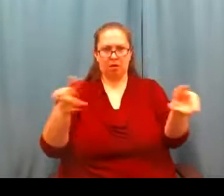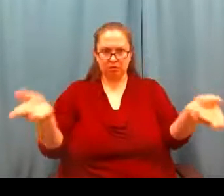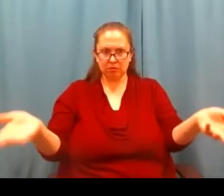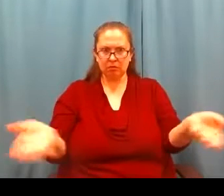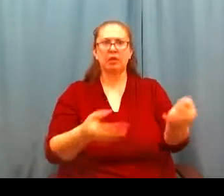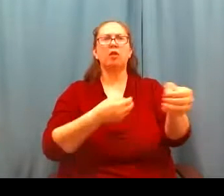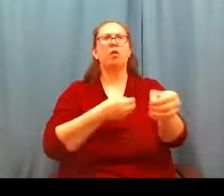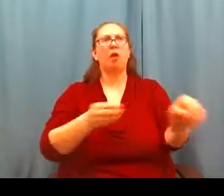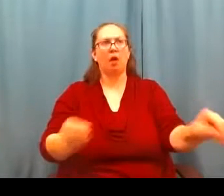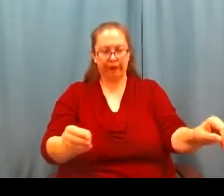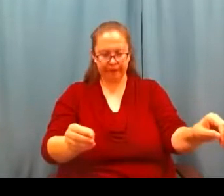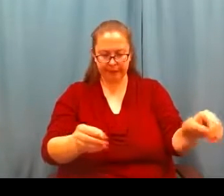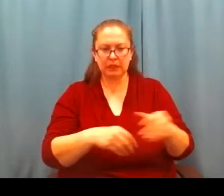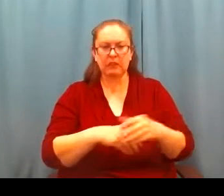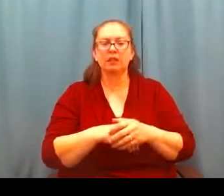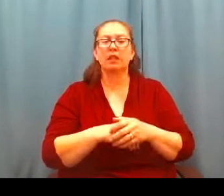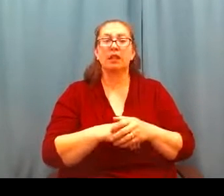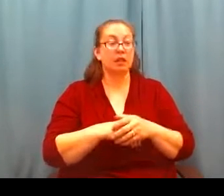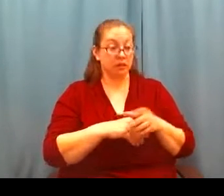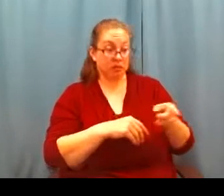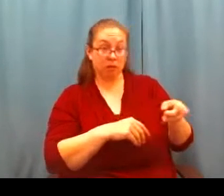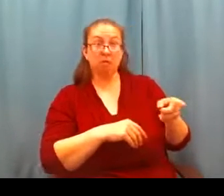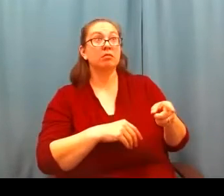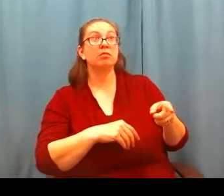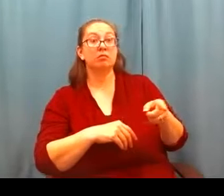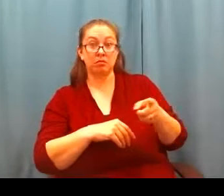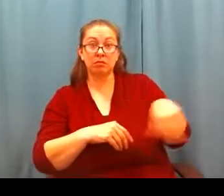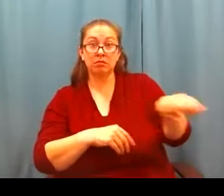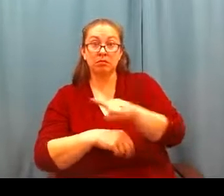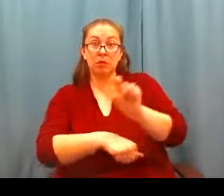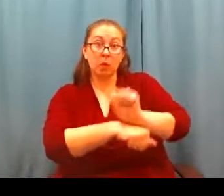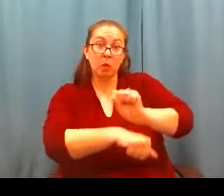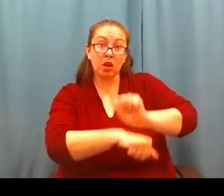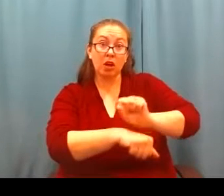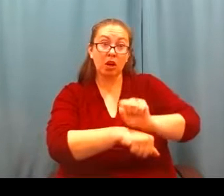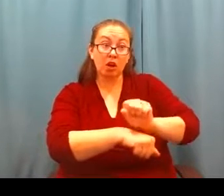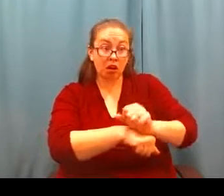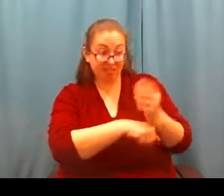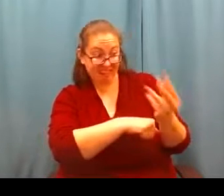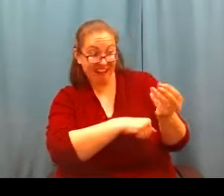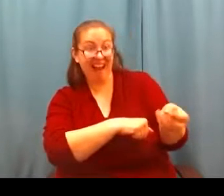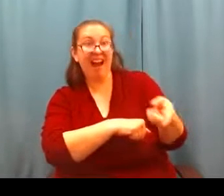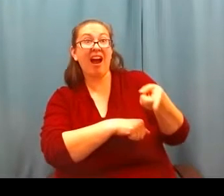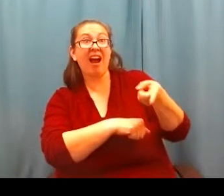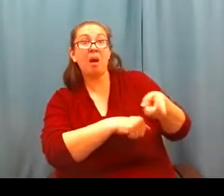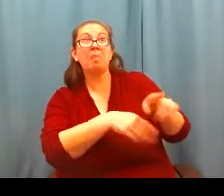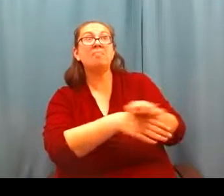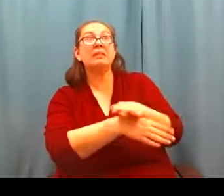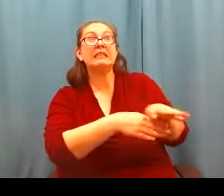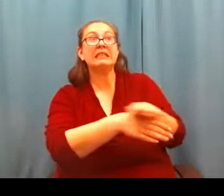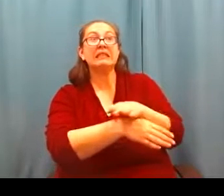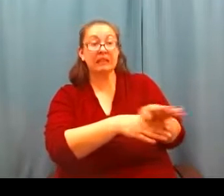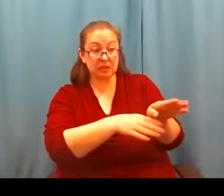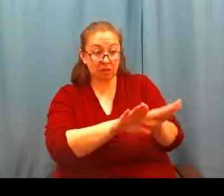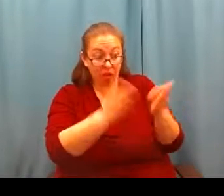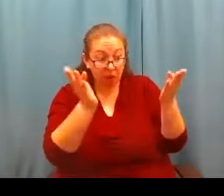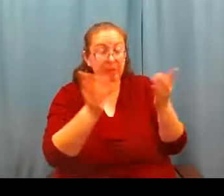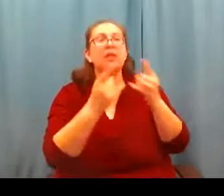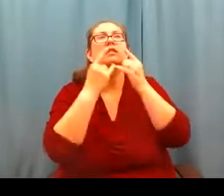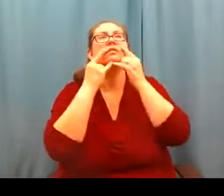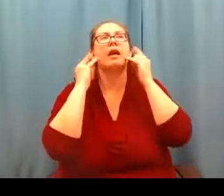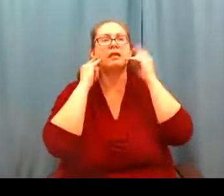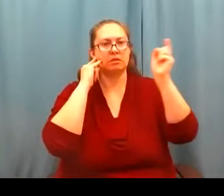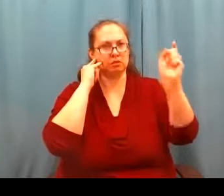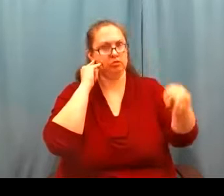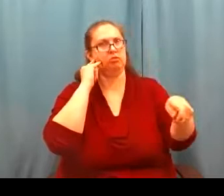and so those employees will have to wear masks, and we are really strongly encouraging all of you to wear masks when you